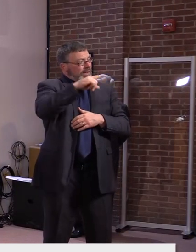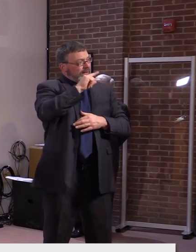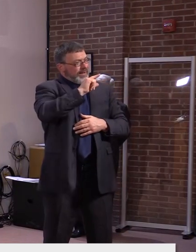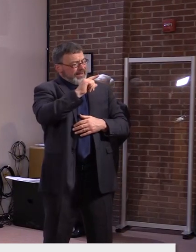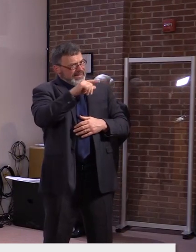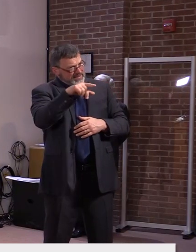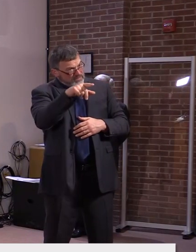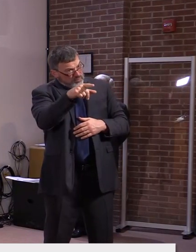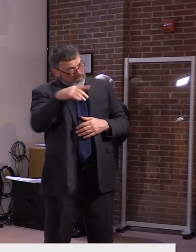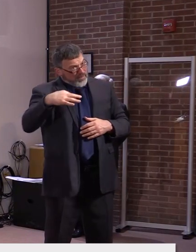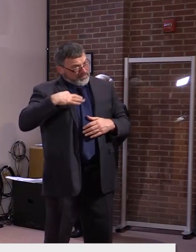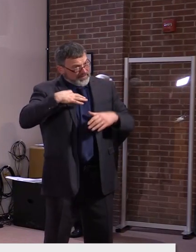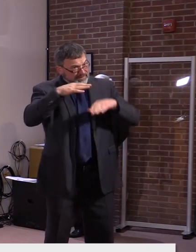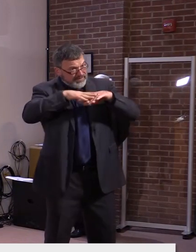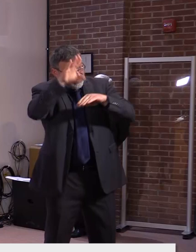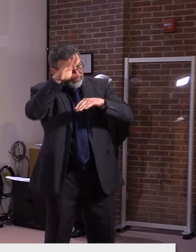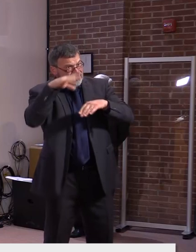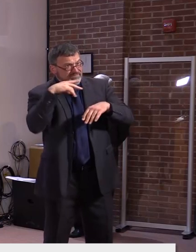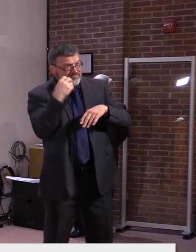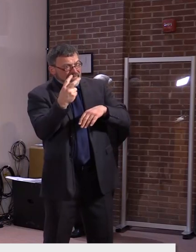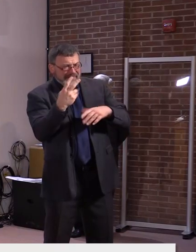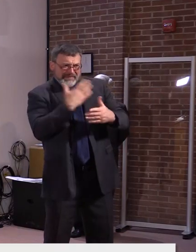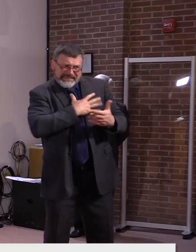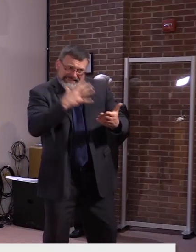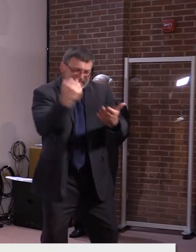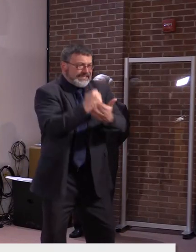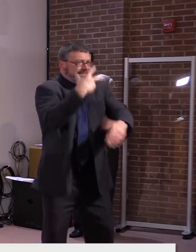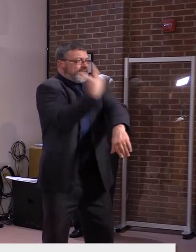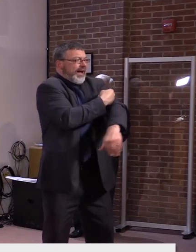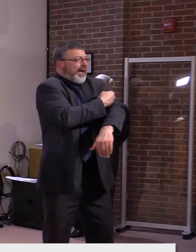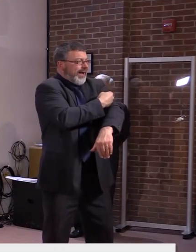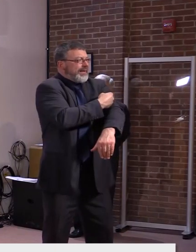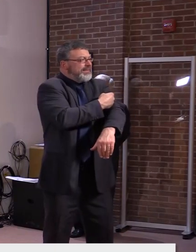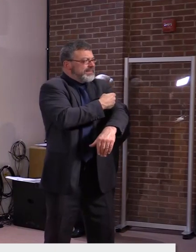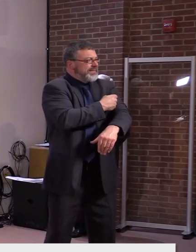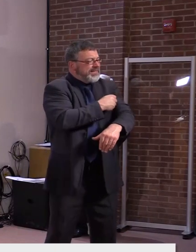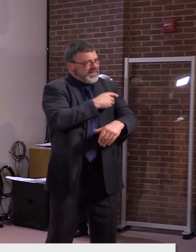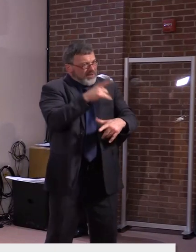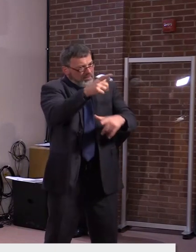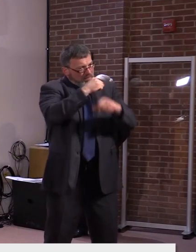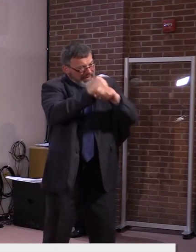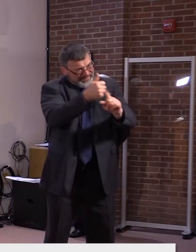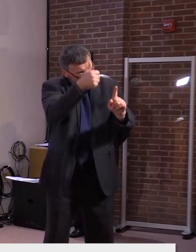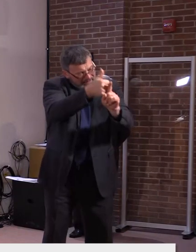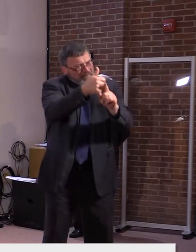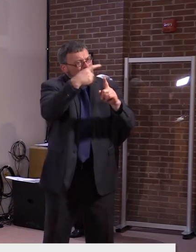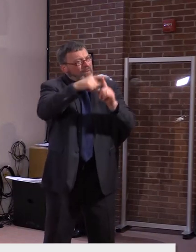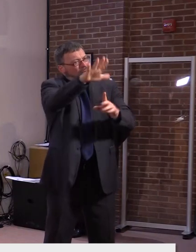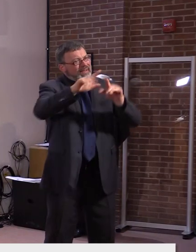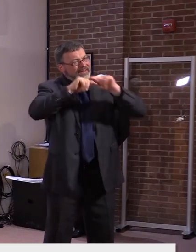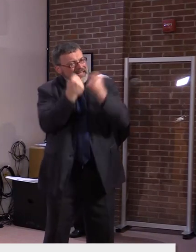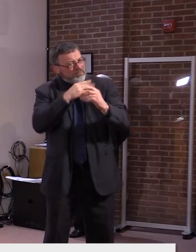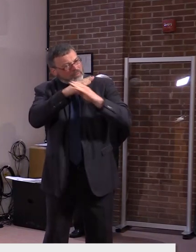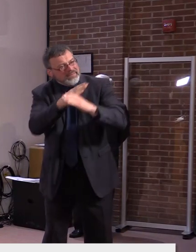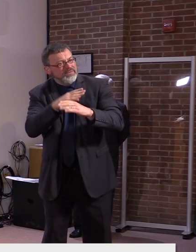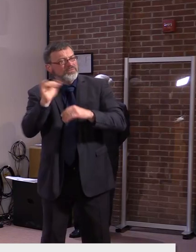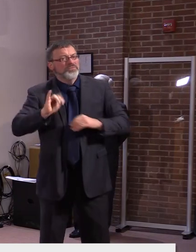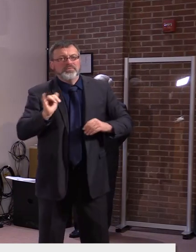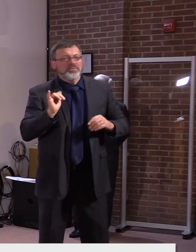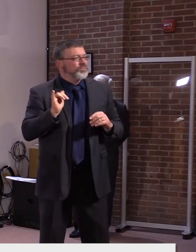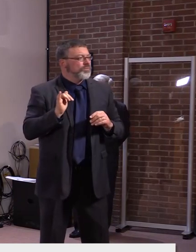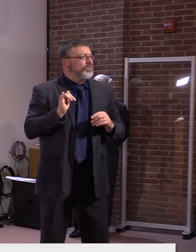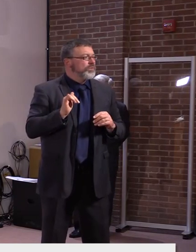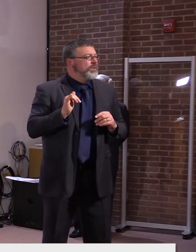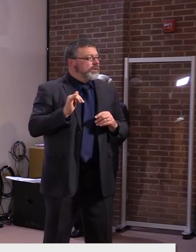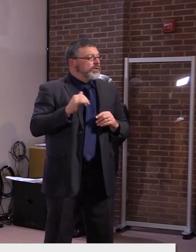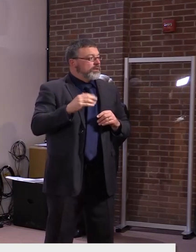Getting vaccinated not only protects the individual, but the team. And vaccinated individuals will not need to quarantine should an exposure